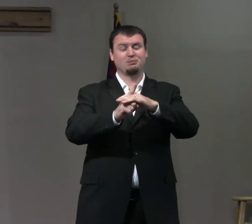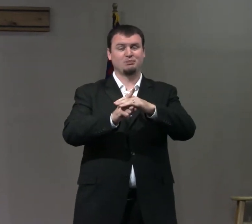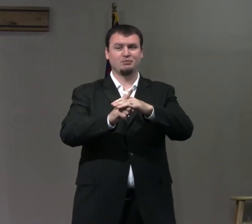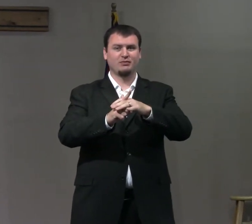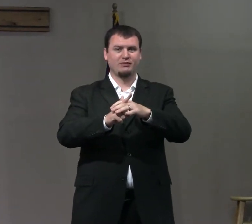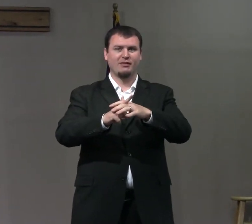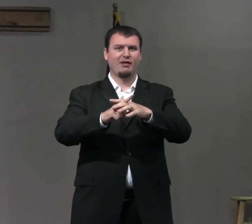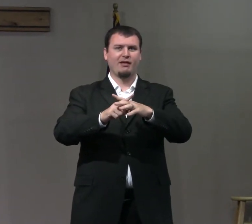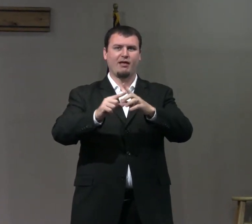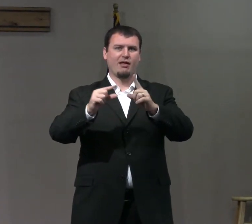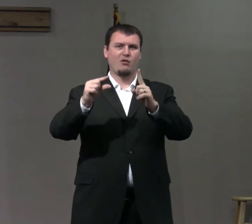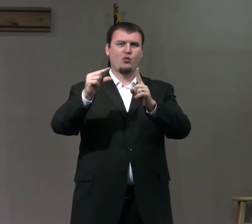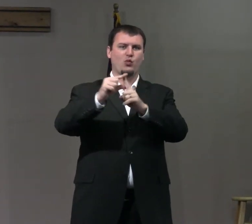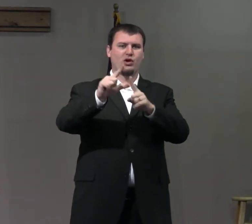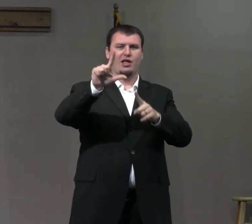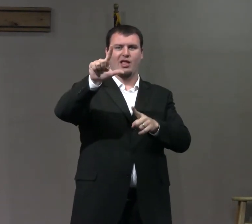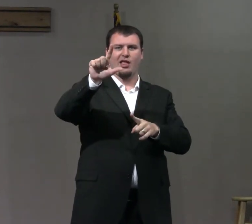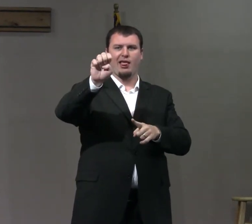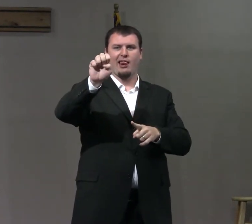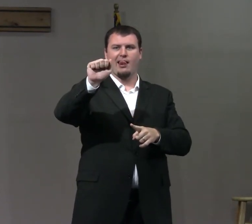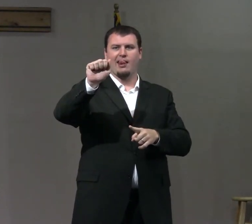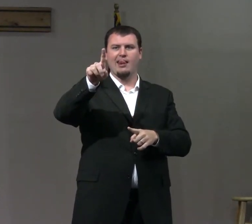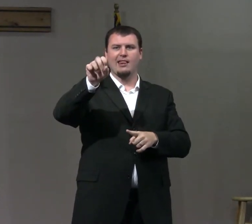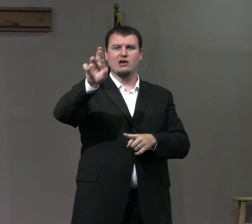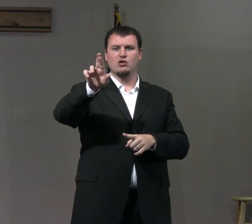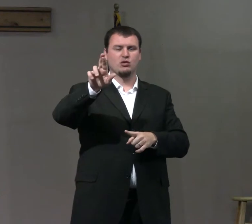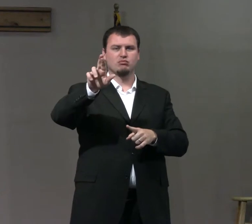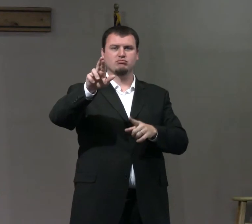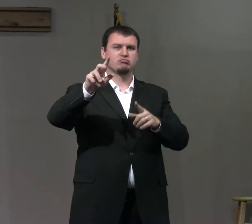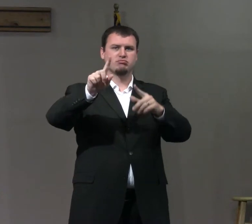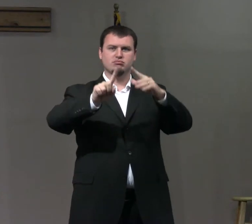The first thing that pops into my mind when I think of a leader